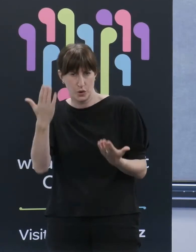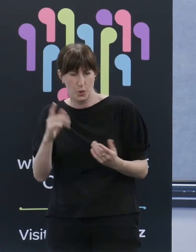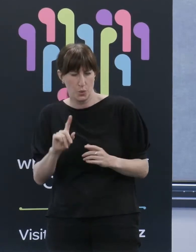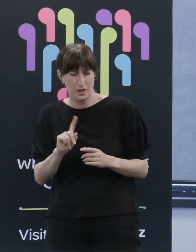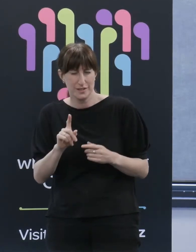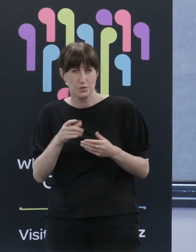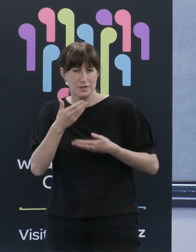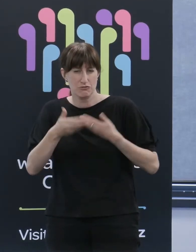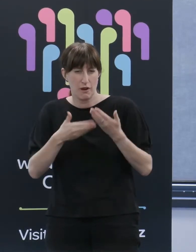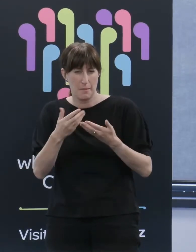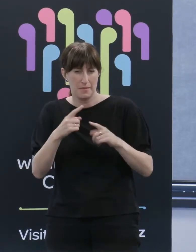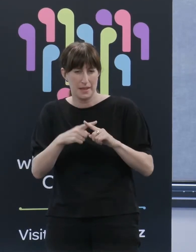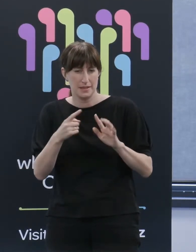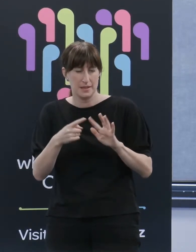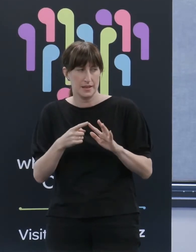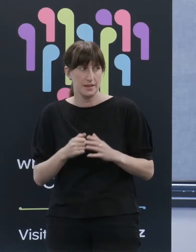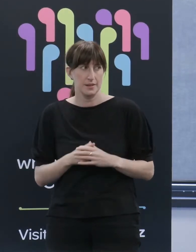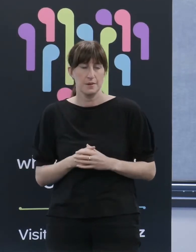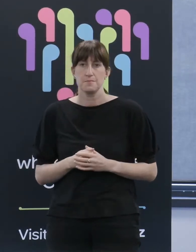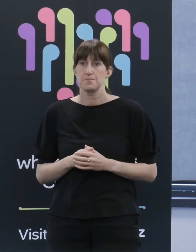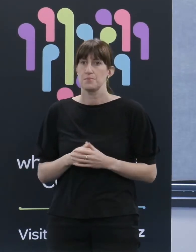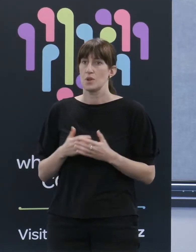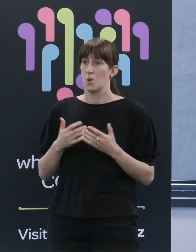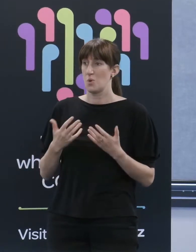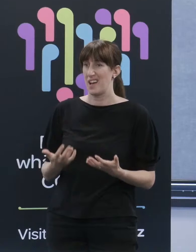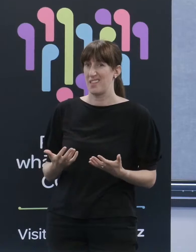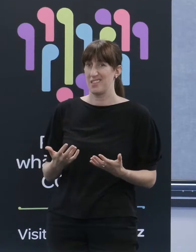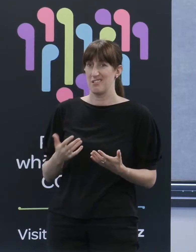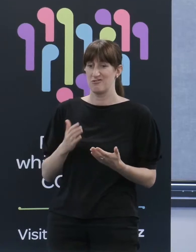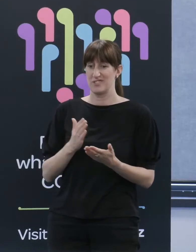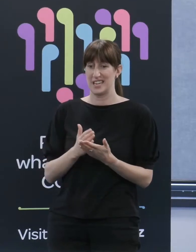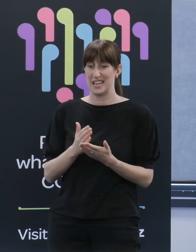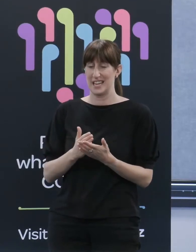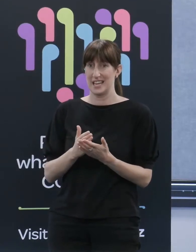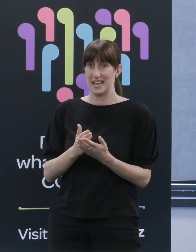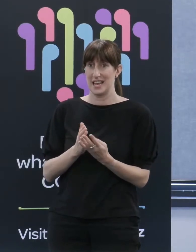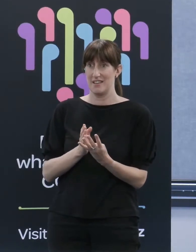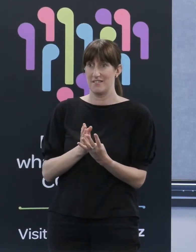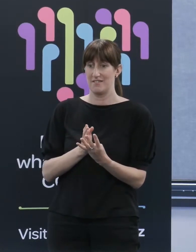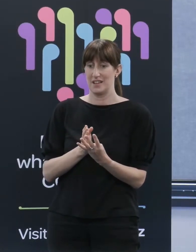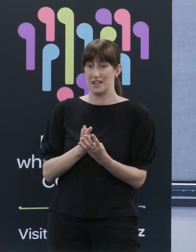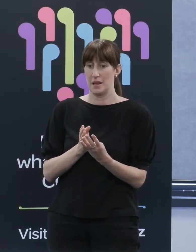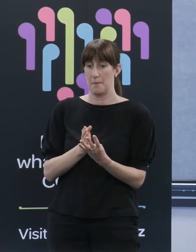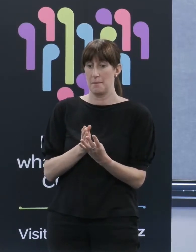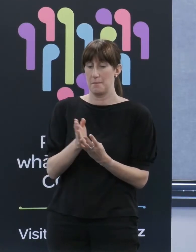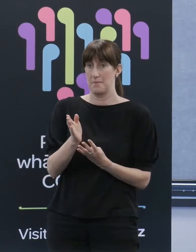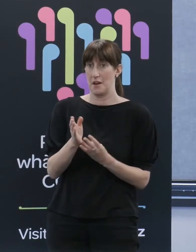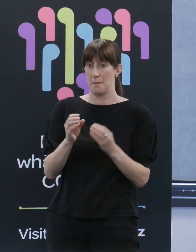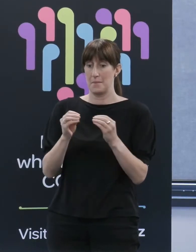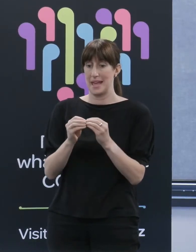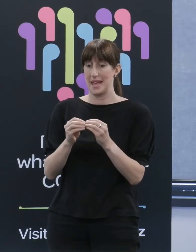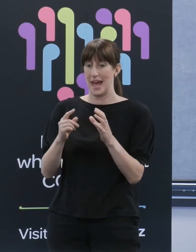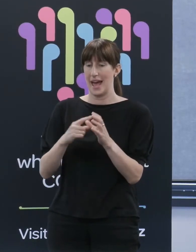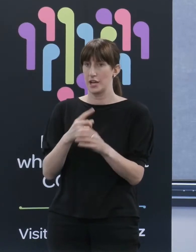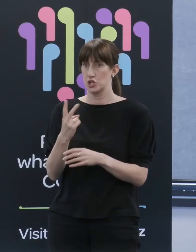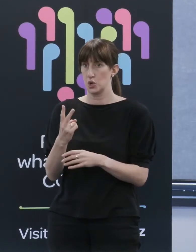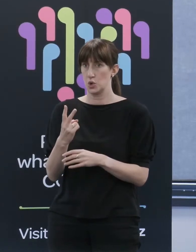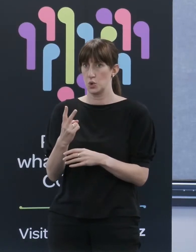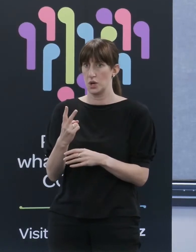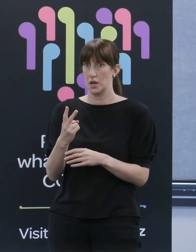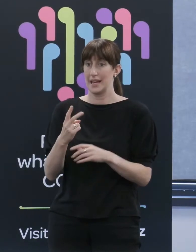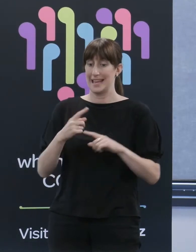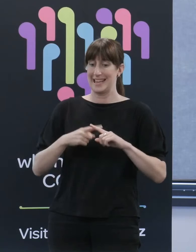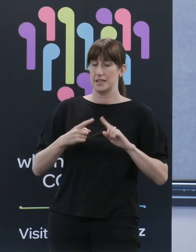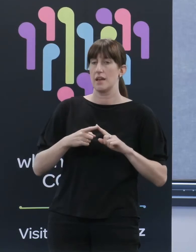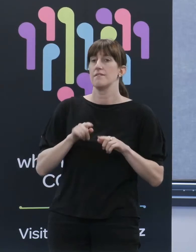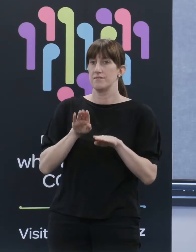Well, what I would say is it's more similar to the BA2 variant, which is the one that is causing most of our infections